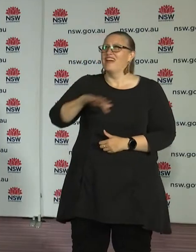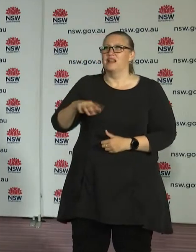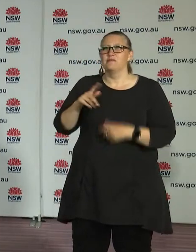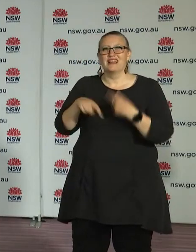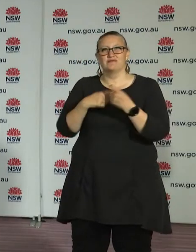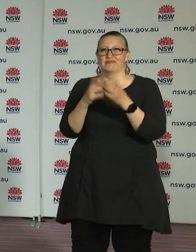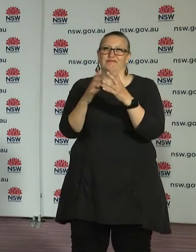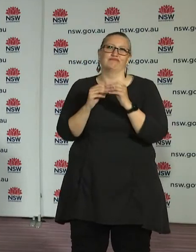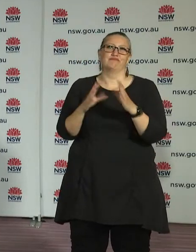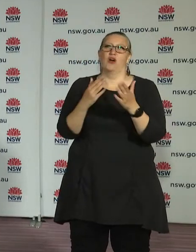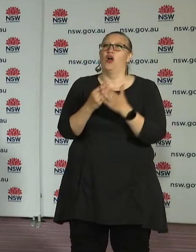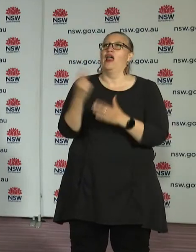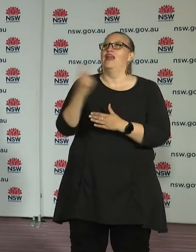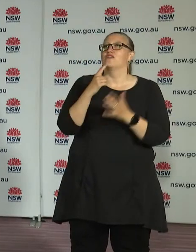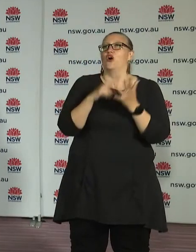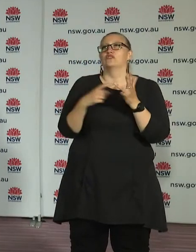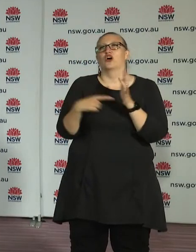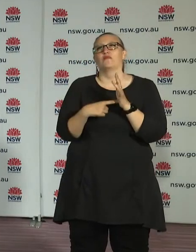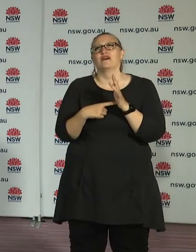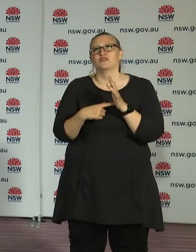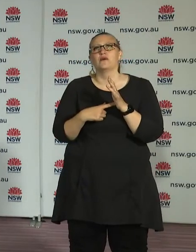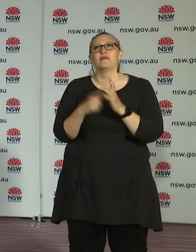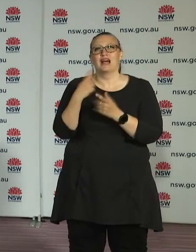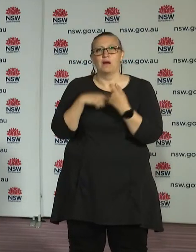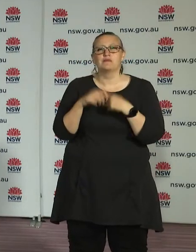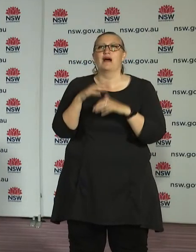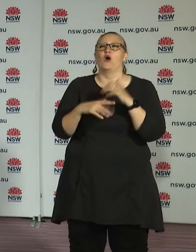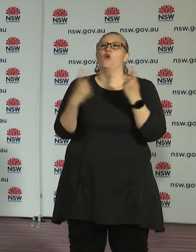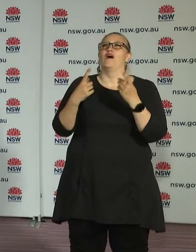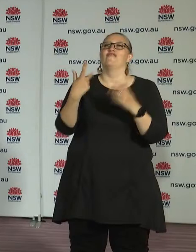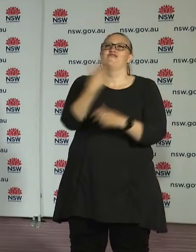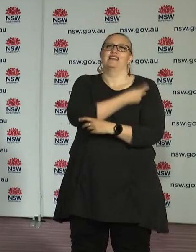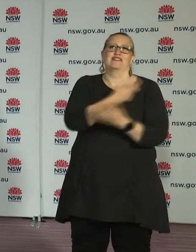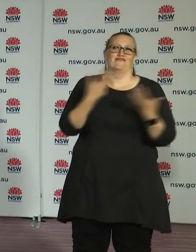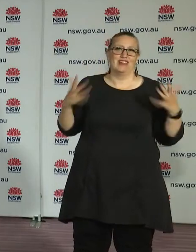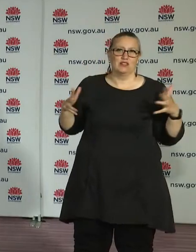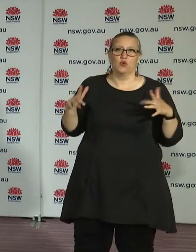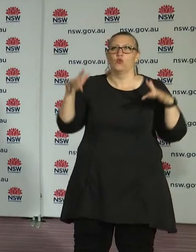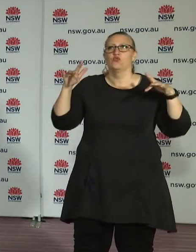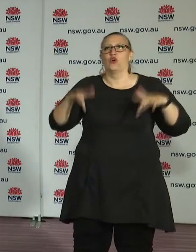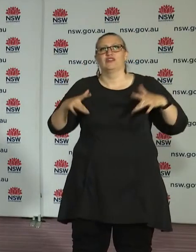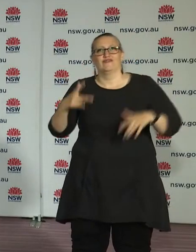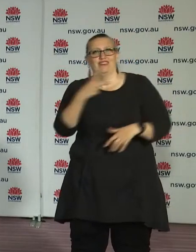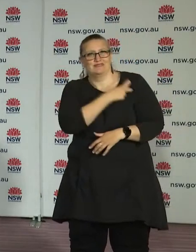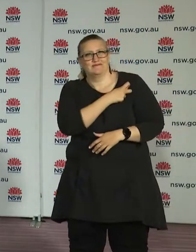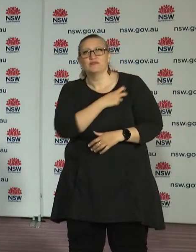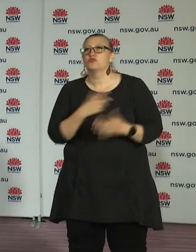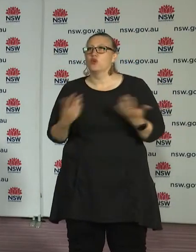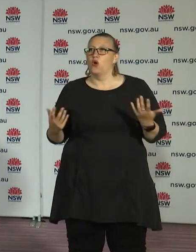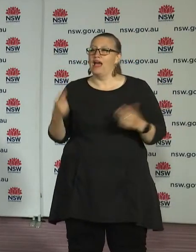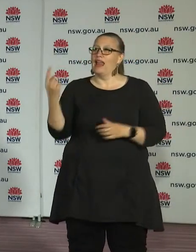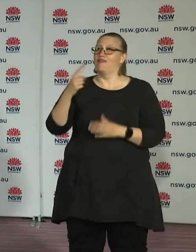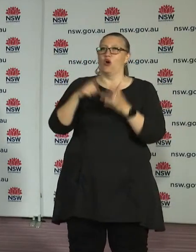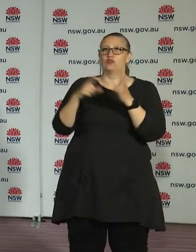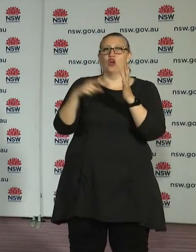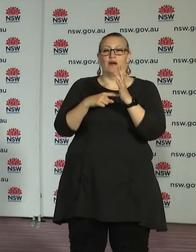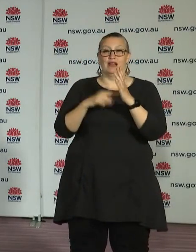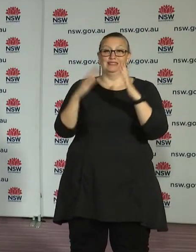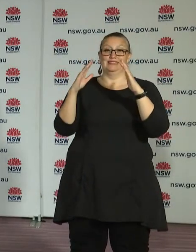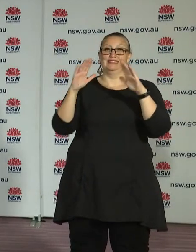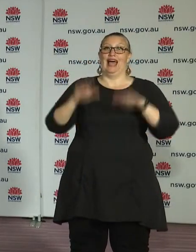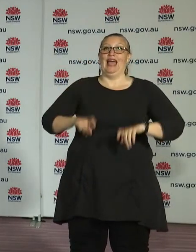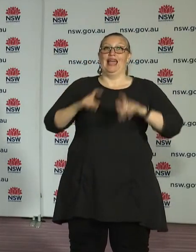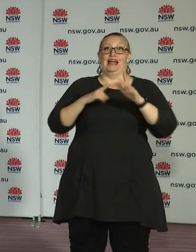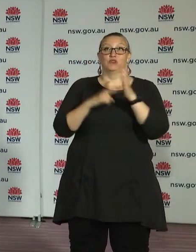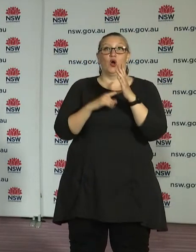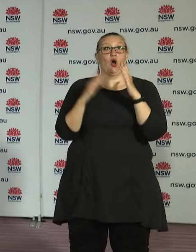it becomes really about vaccinated people and non-vaccinated people. So from the 11th of October, the stay-at-home orders are lifted across the state.